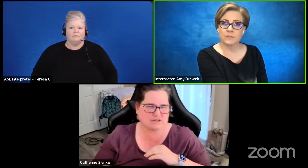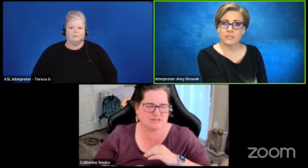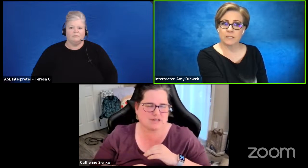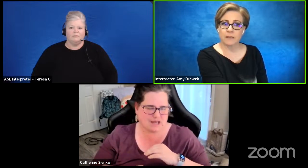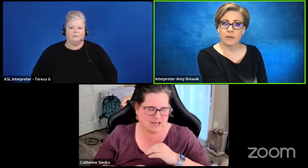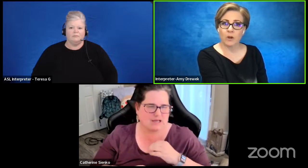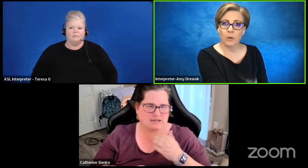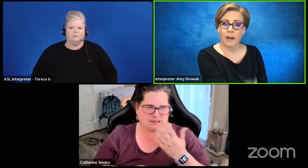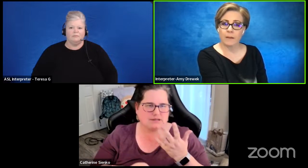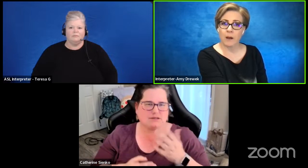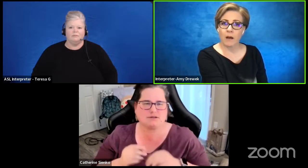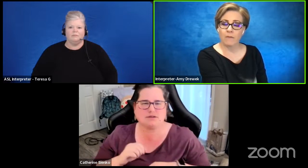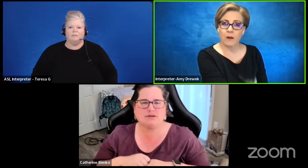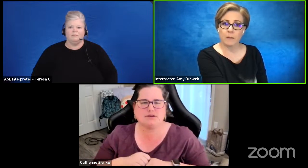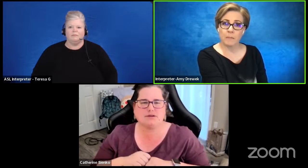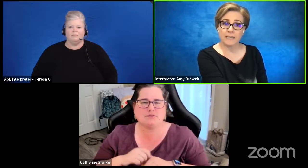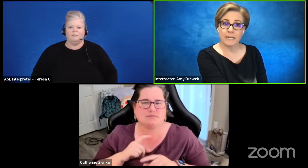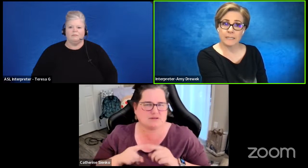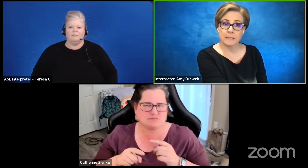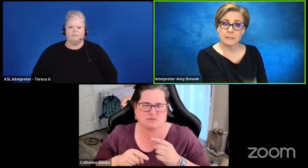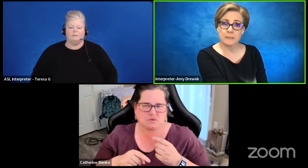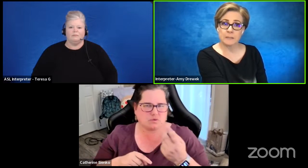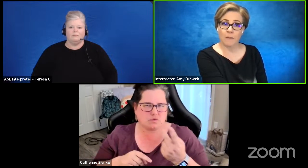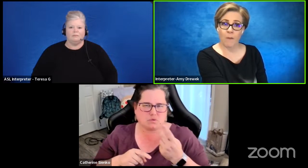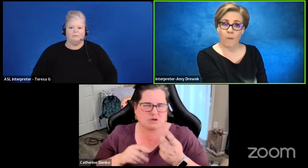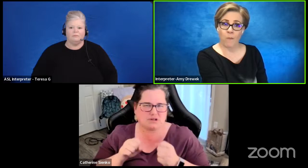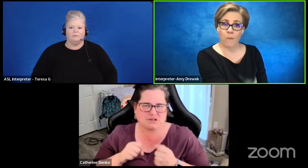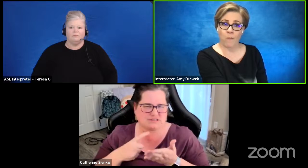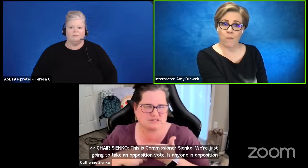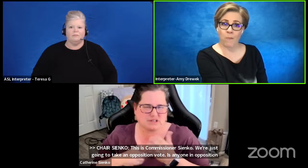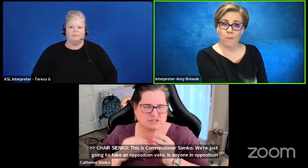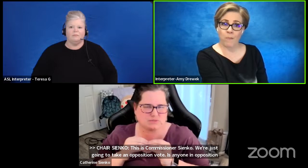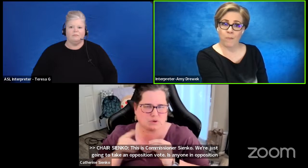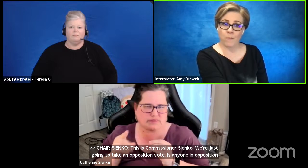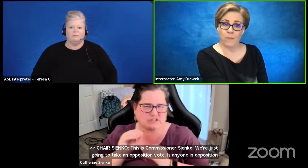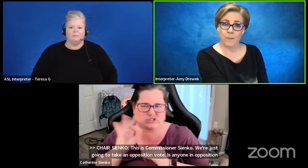tasks. Just to let you know, I am off on Mondays,